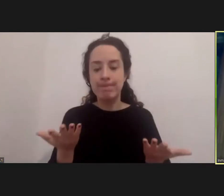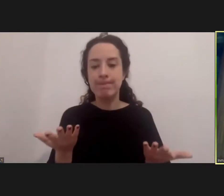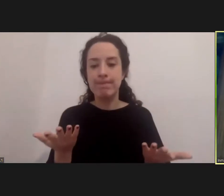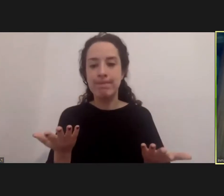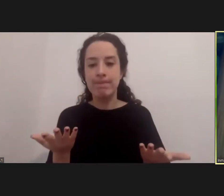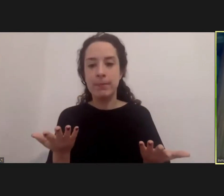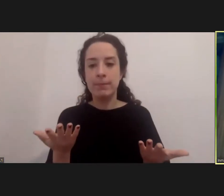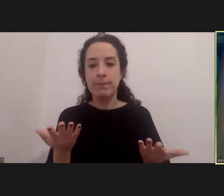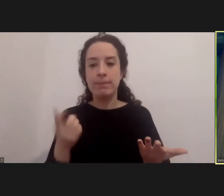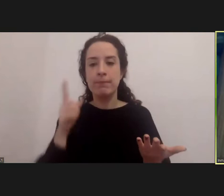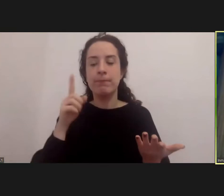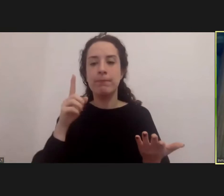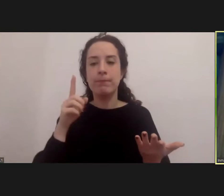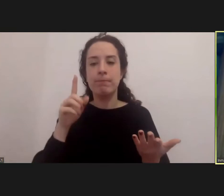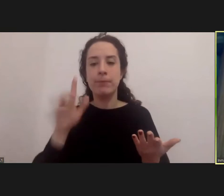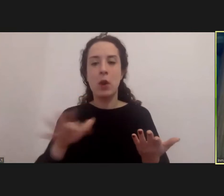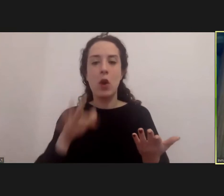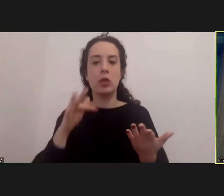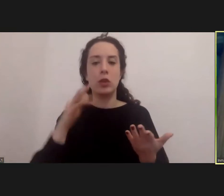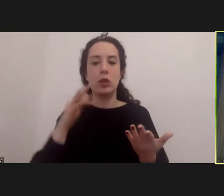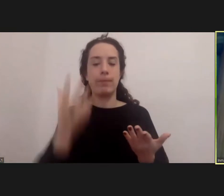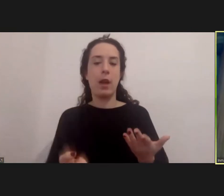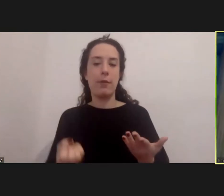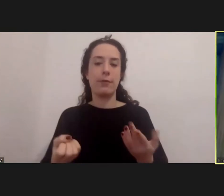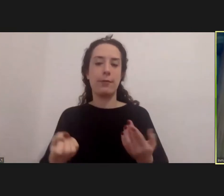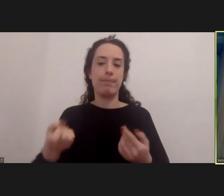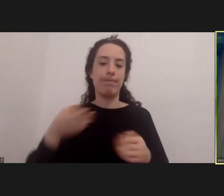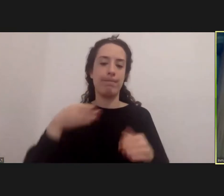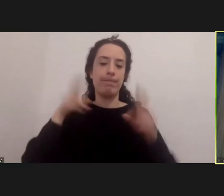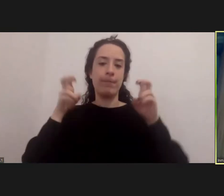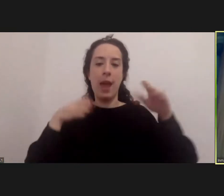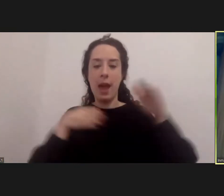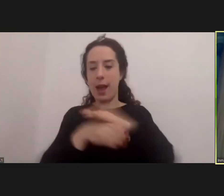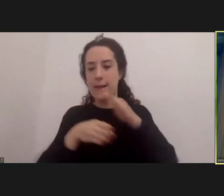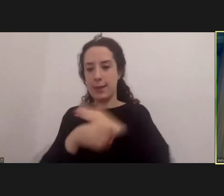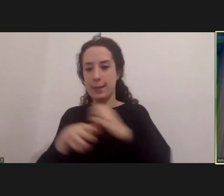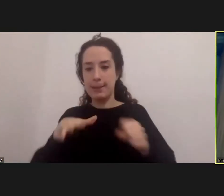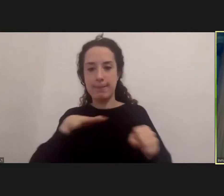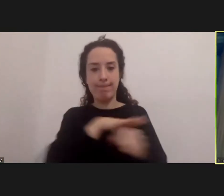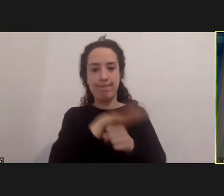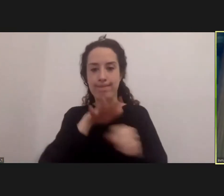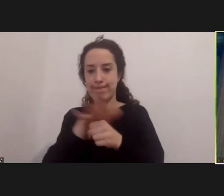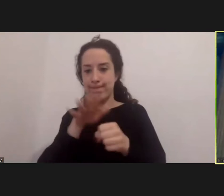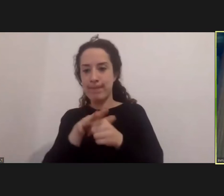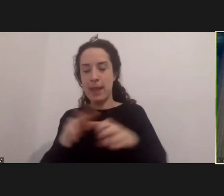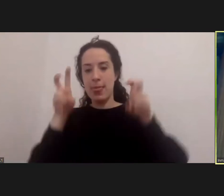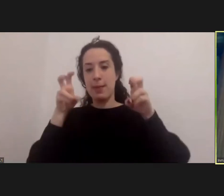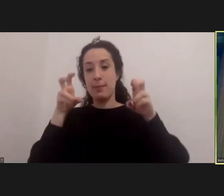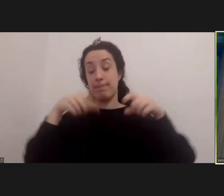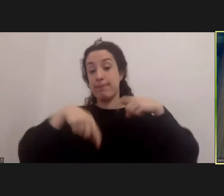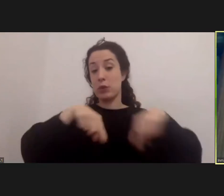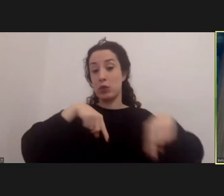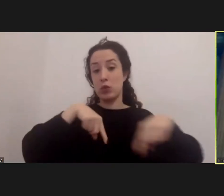have a common coverage of accessibility across transport different